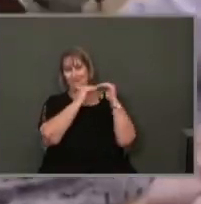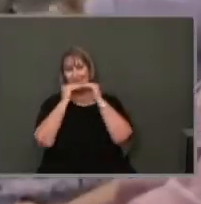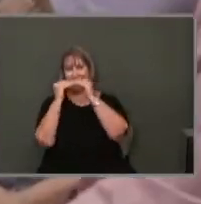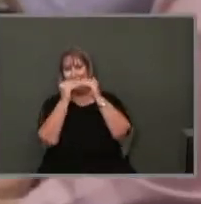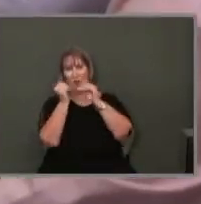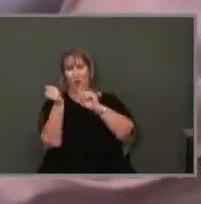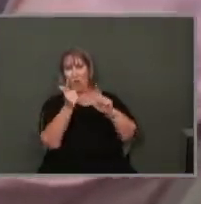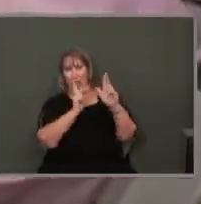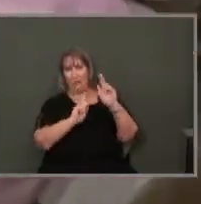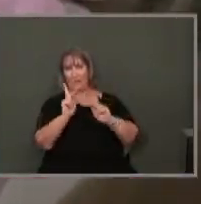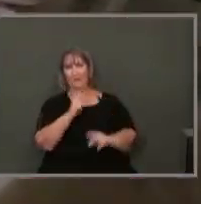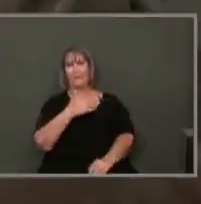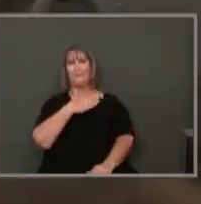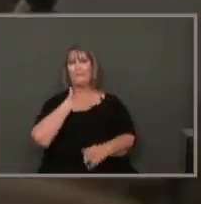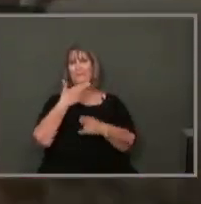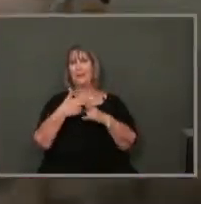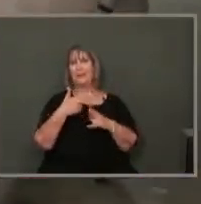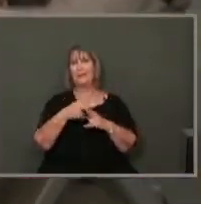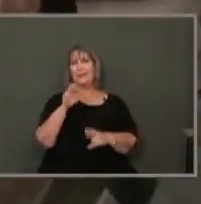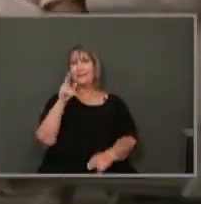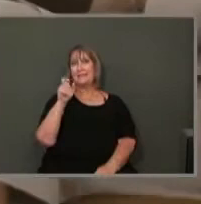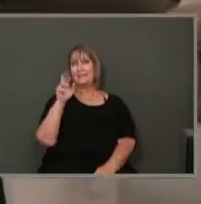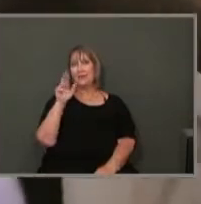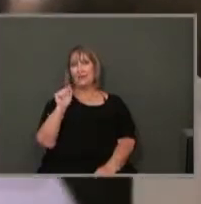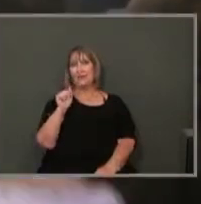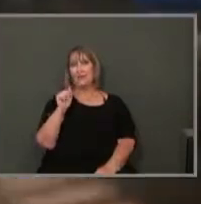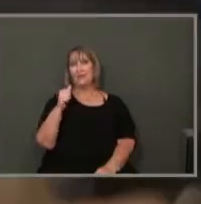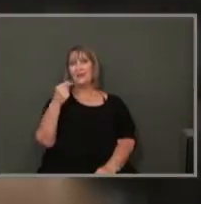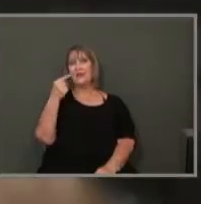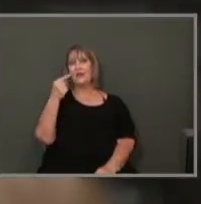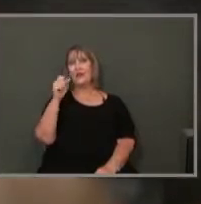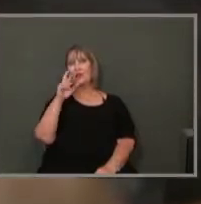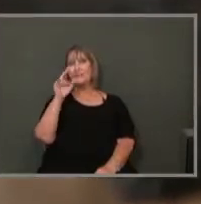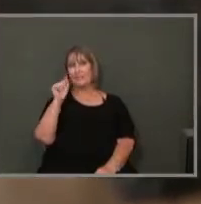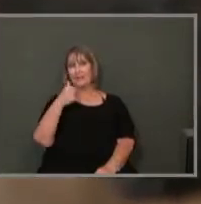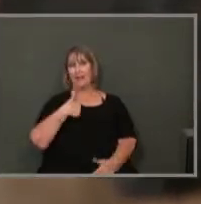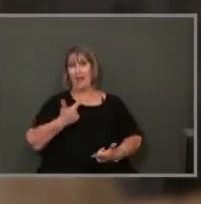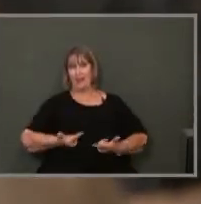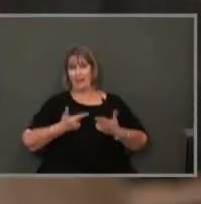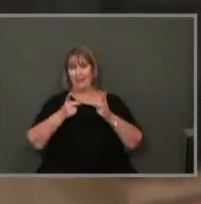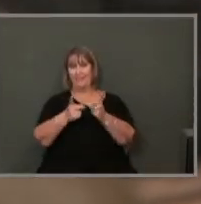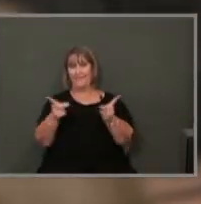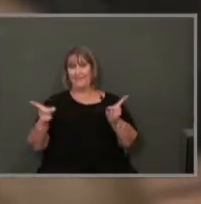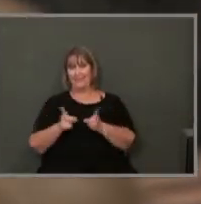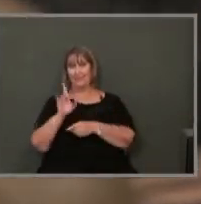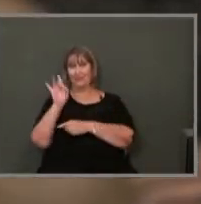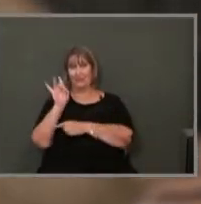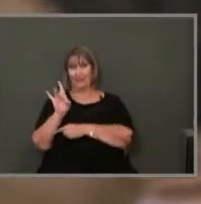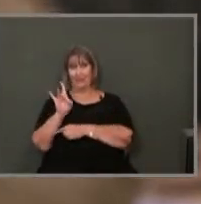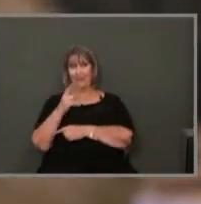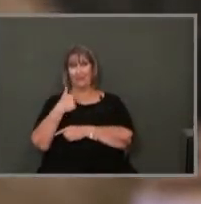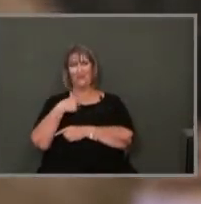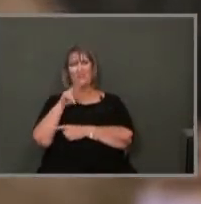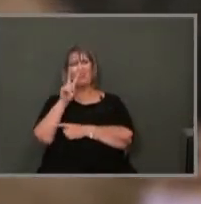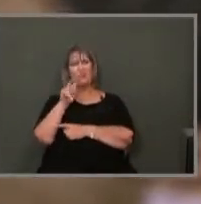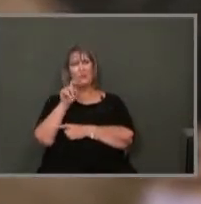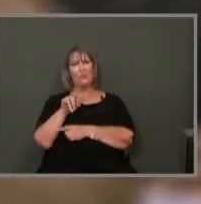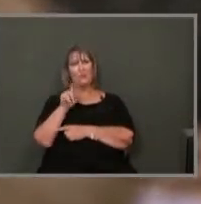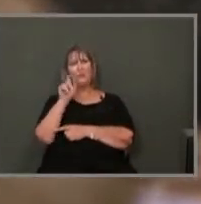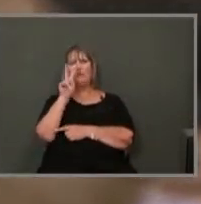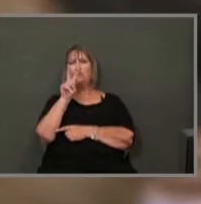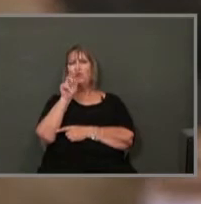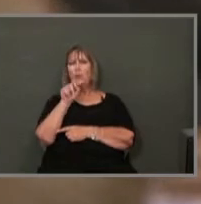Hi, good evening. My name is Cesario Garcia. I live here in District 8. And one of the things I was looking at is you said there's only $2.8 million for historical